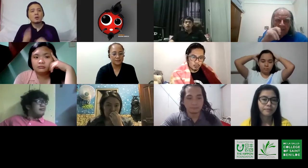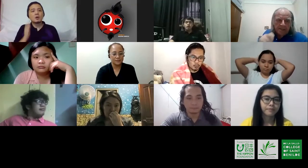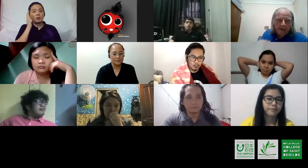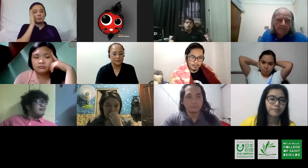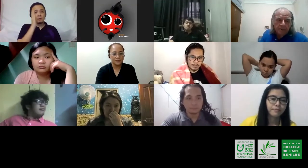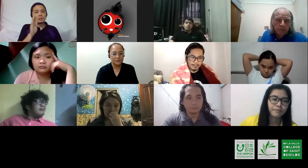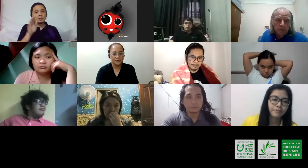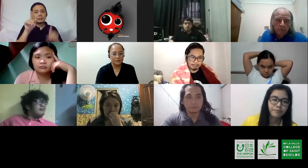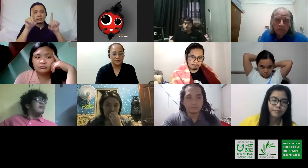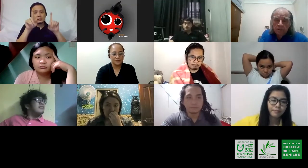up